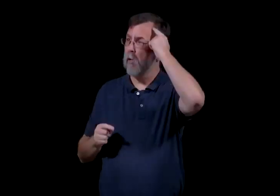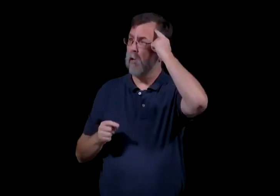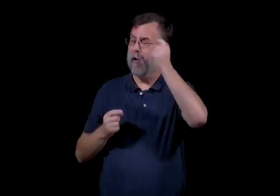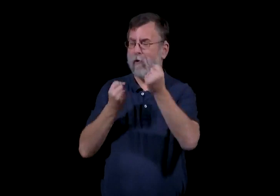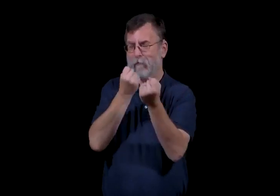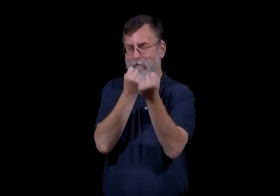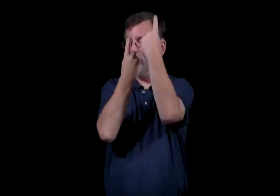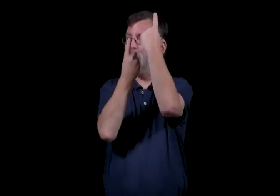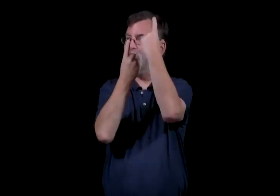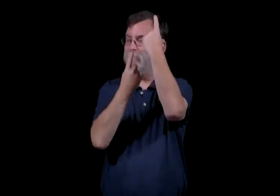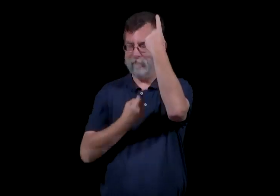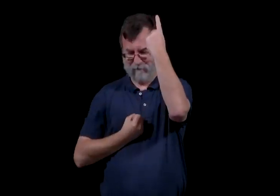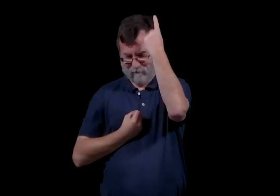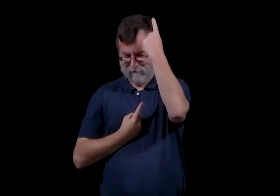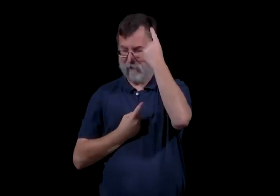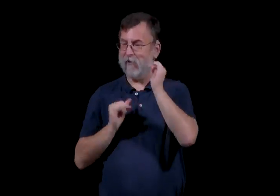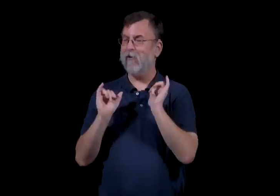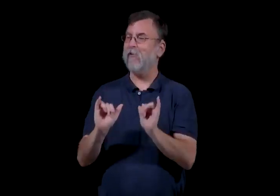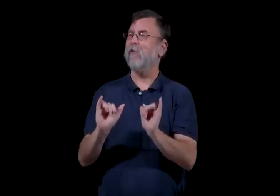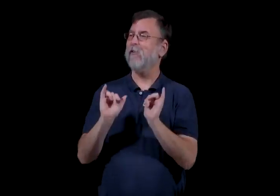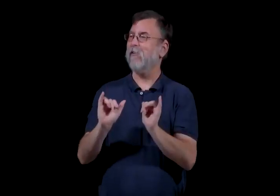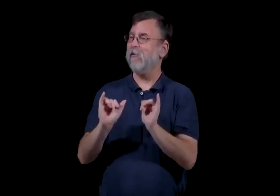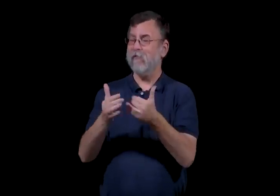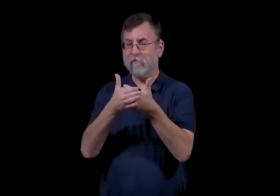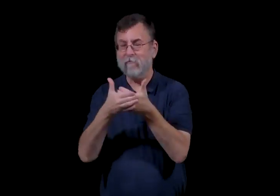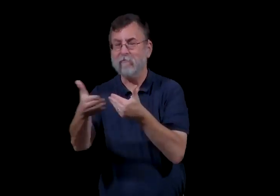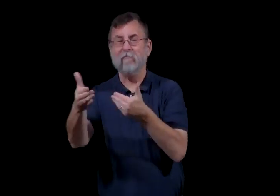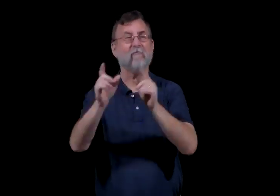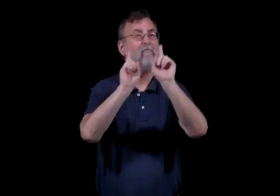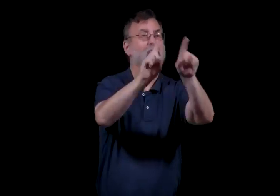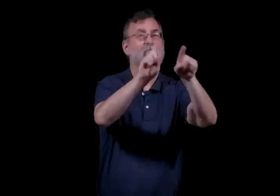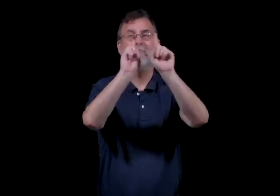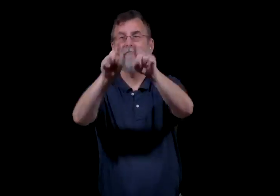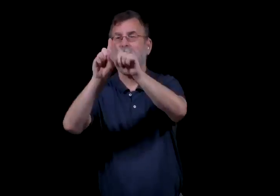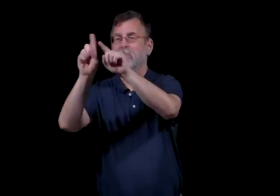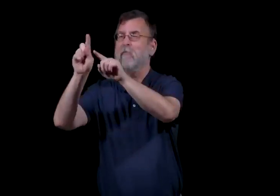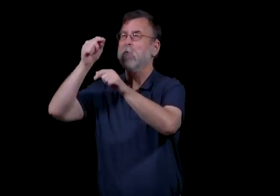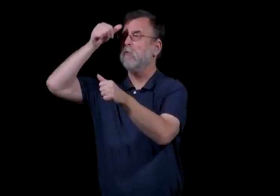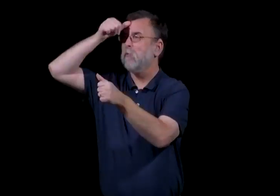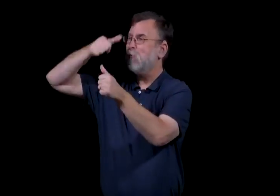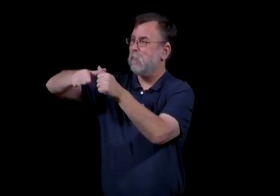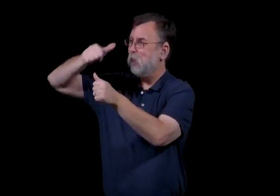be something they never forget, but they understand who you are and who they are.